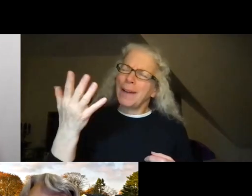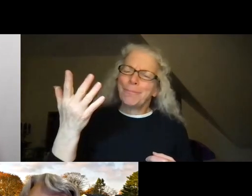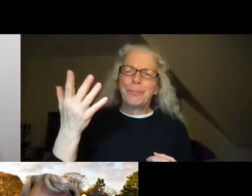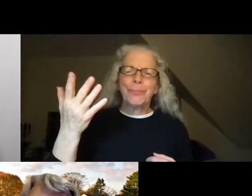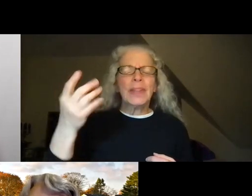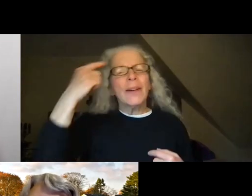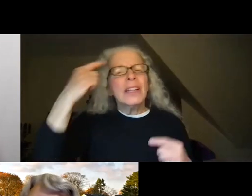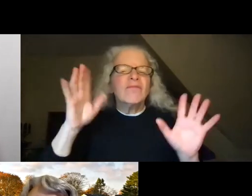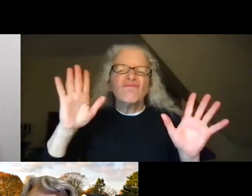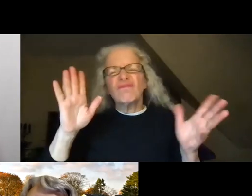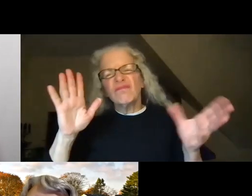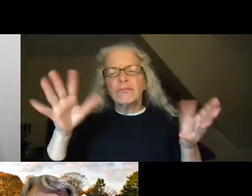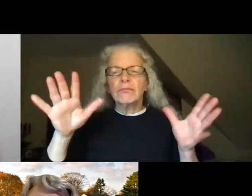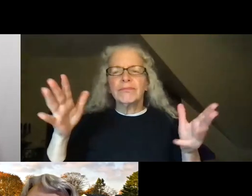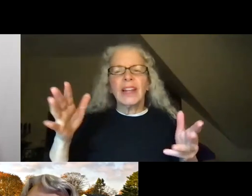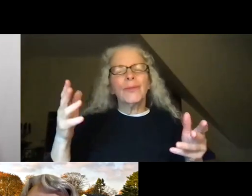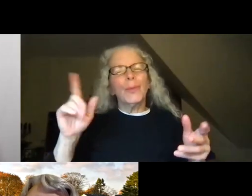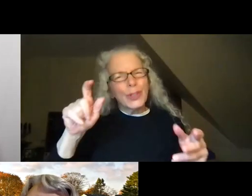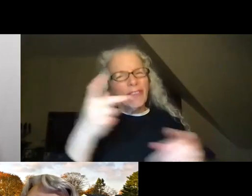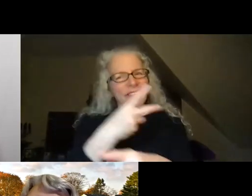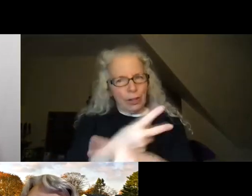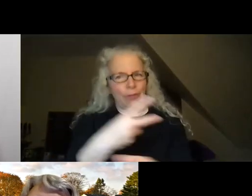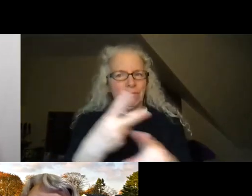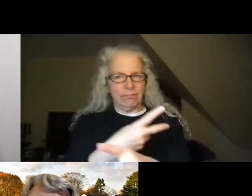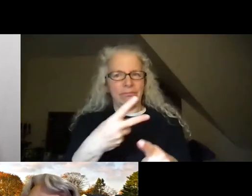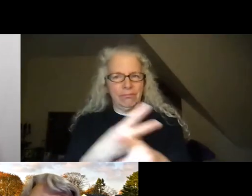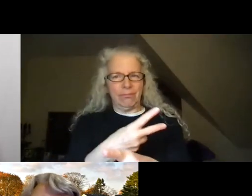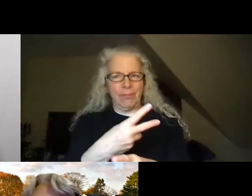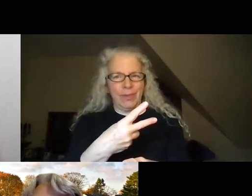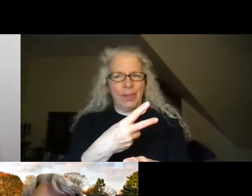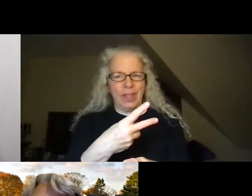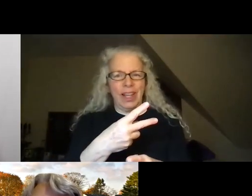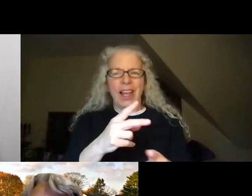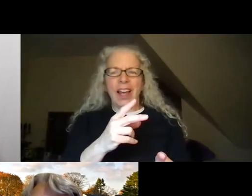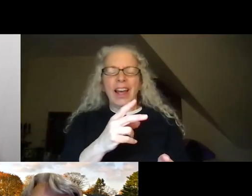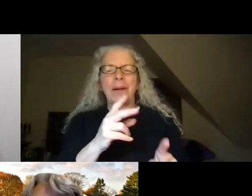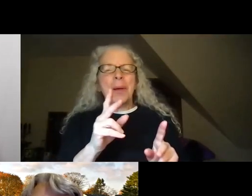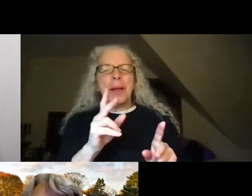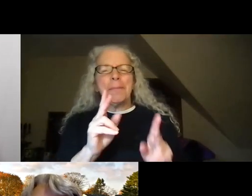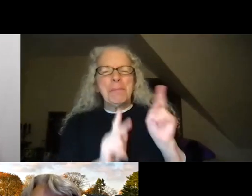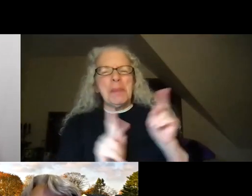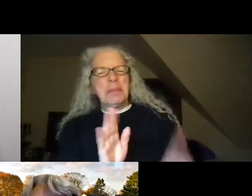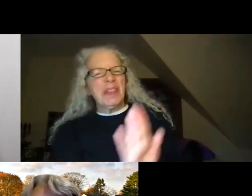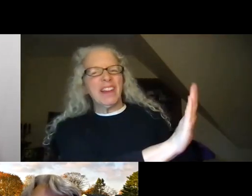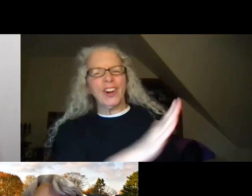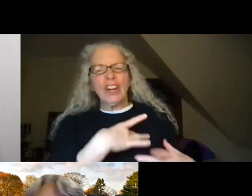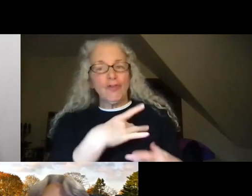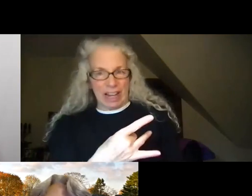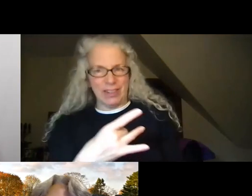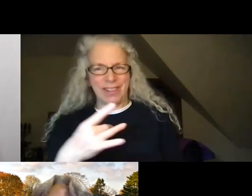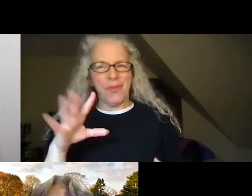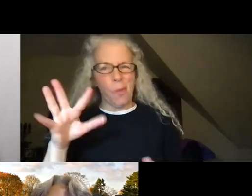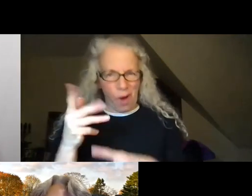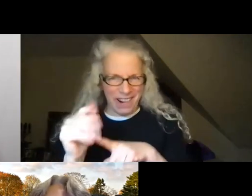to like figure out what people might be interested in. And then if